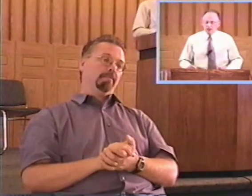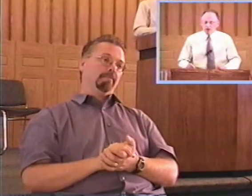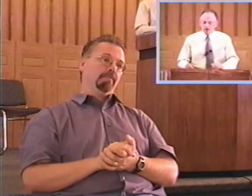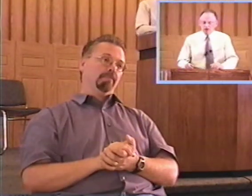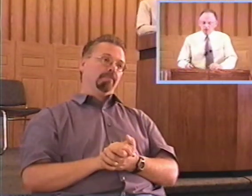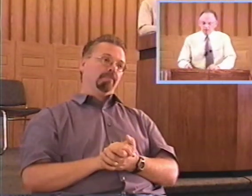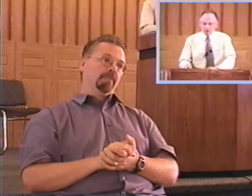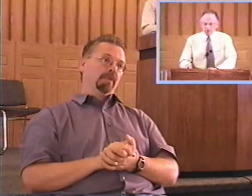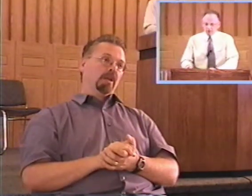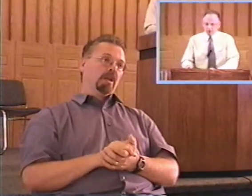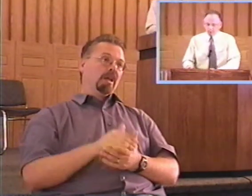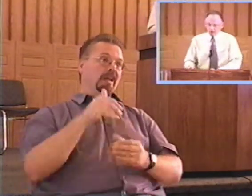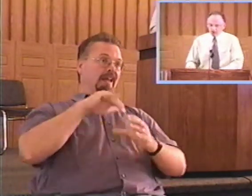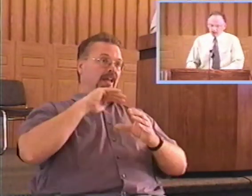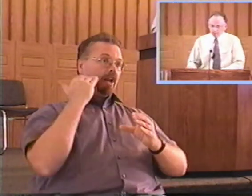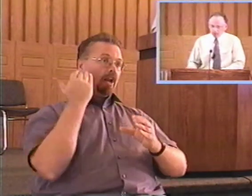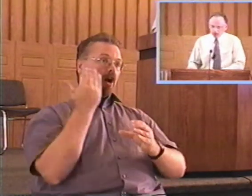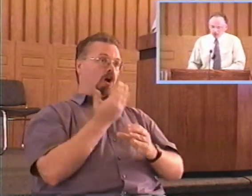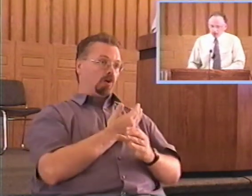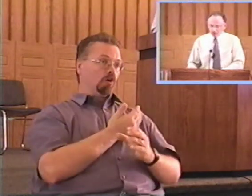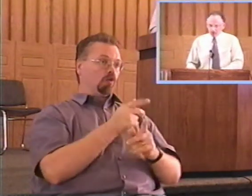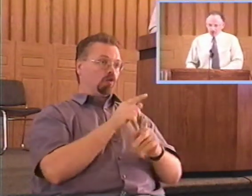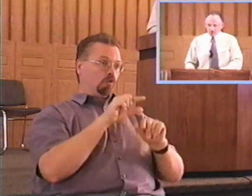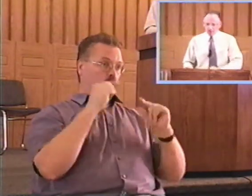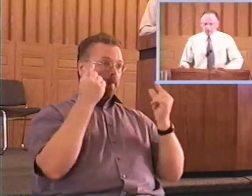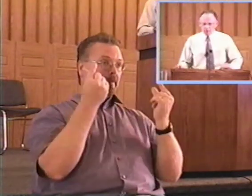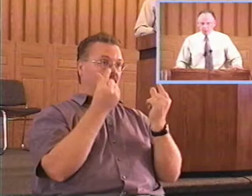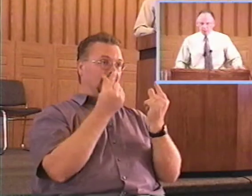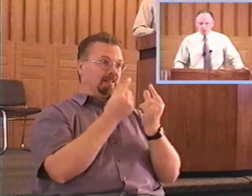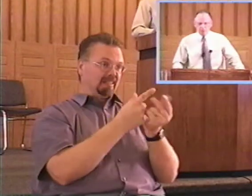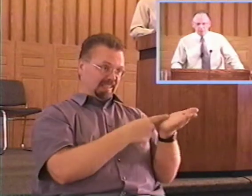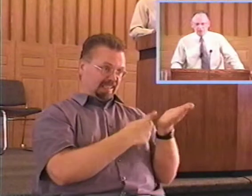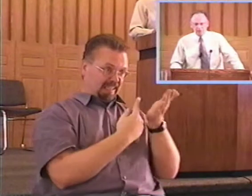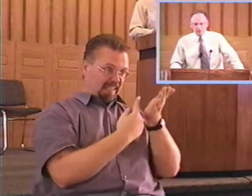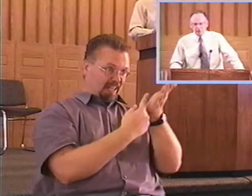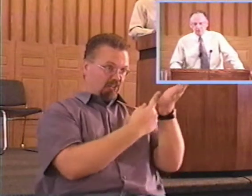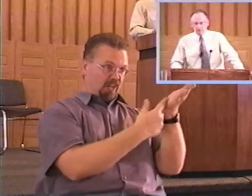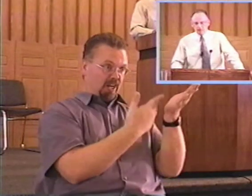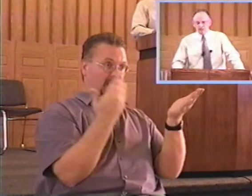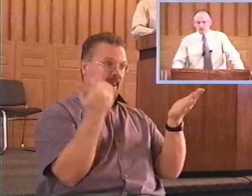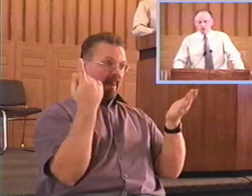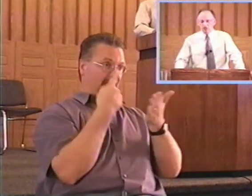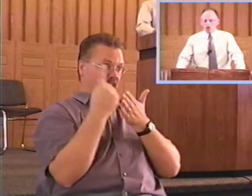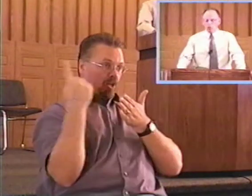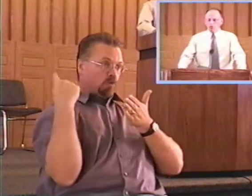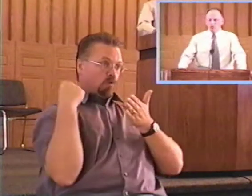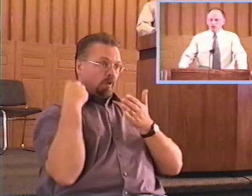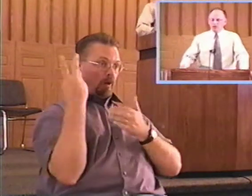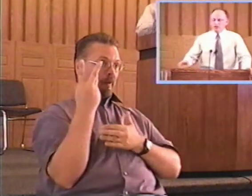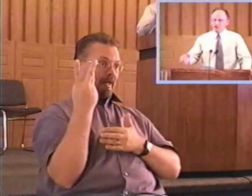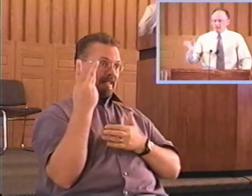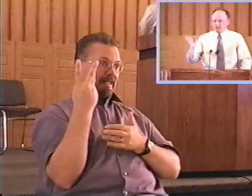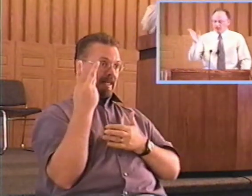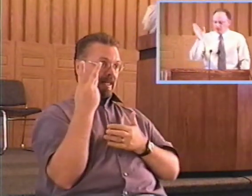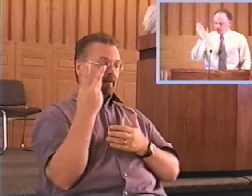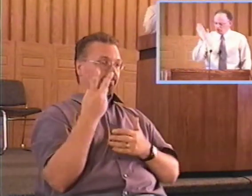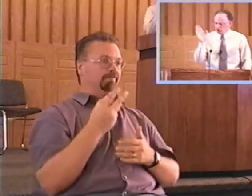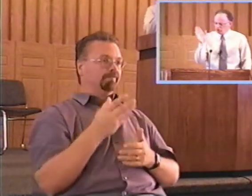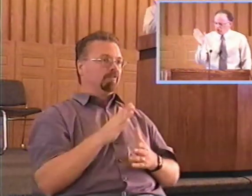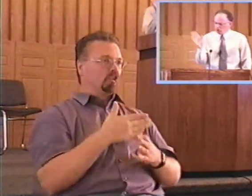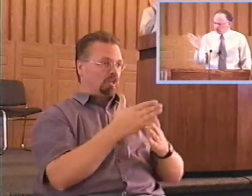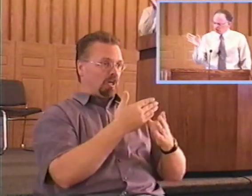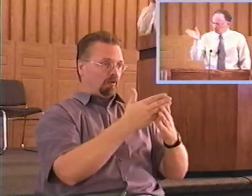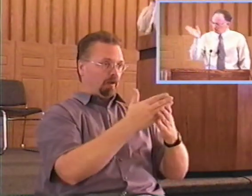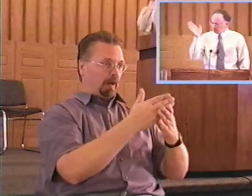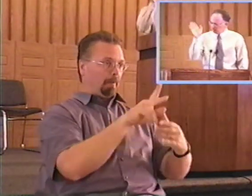We were at our care group, and as we were going around sharing our personal testimonies, one of the things that I